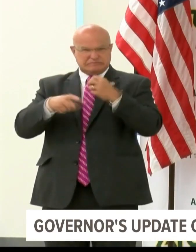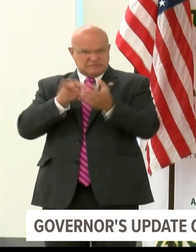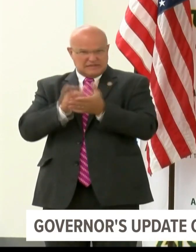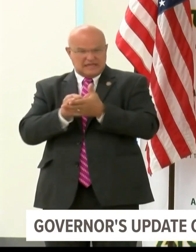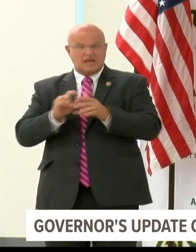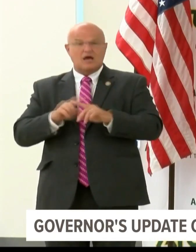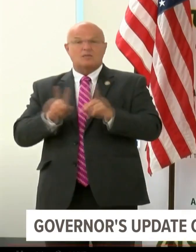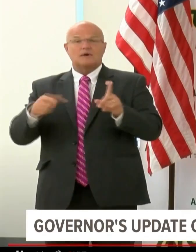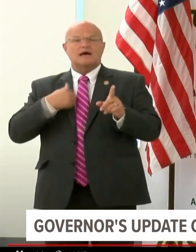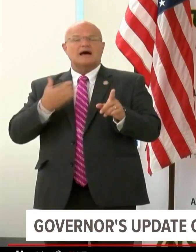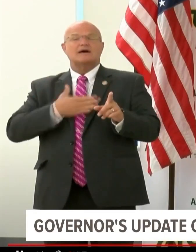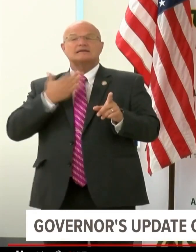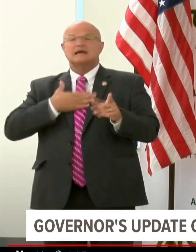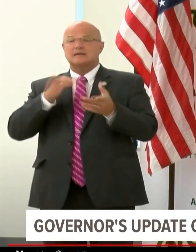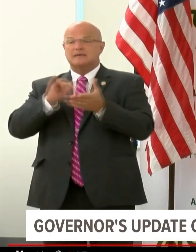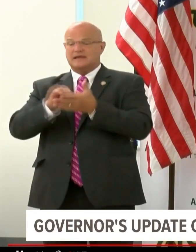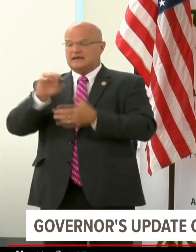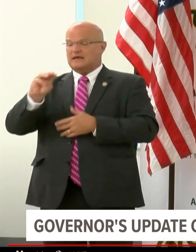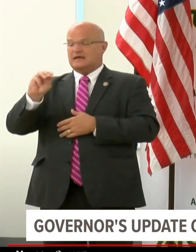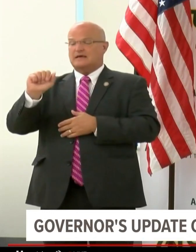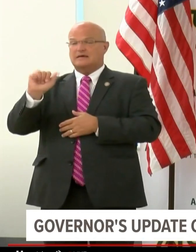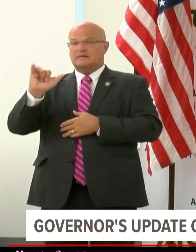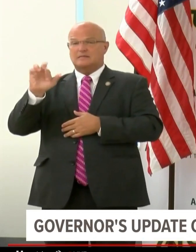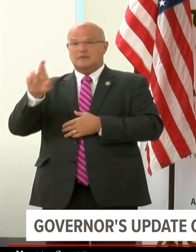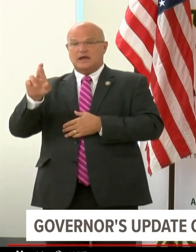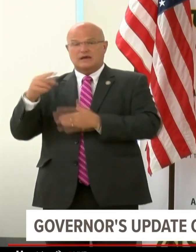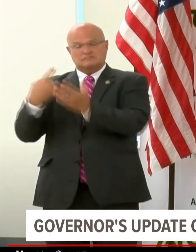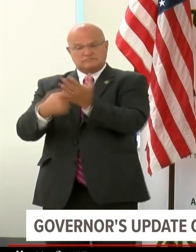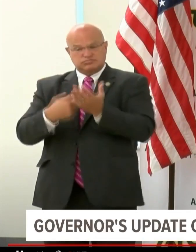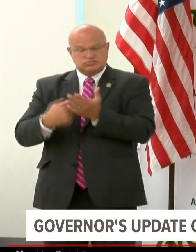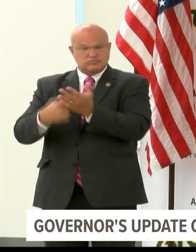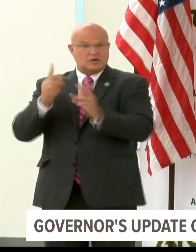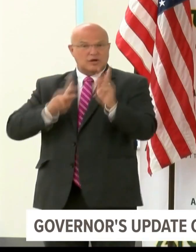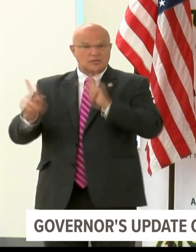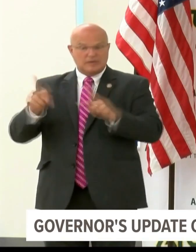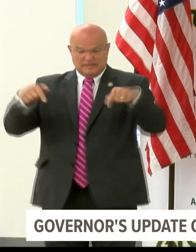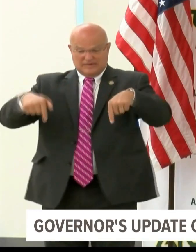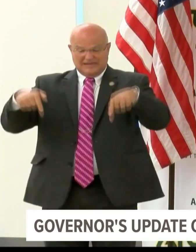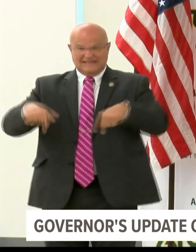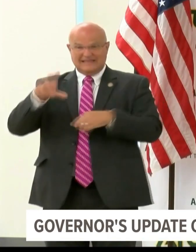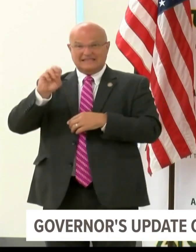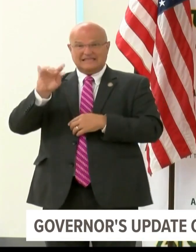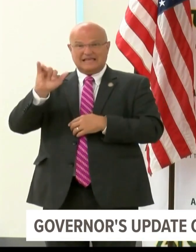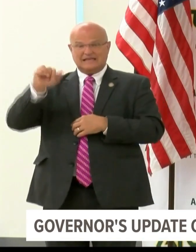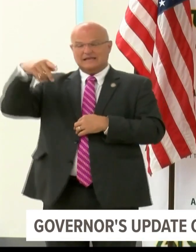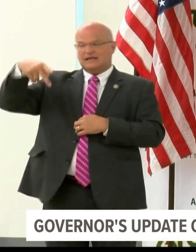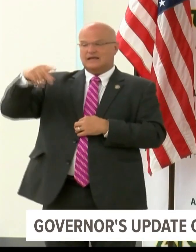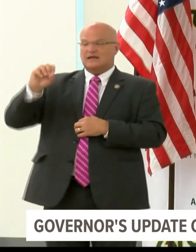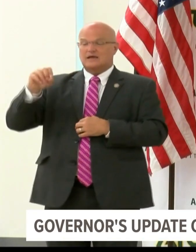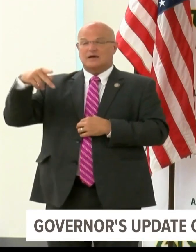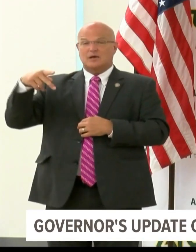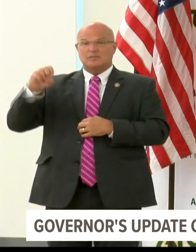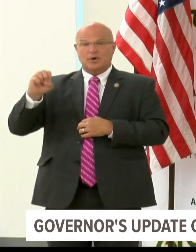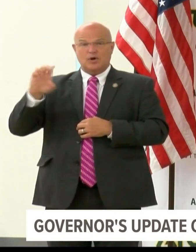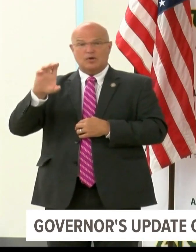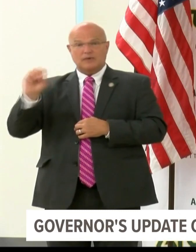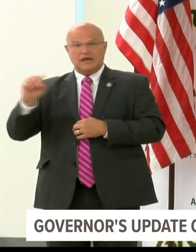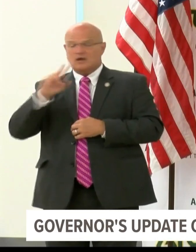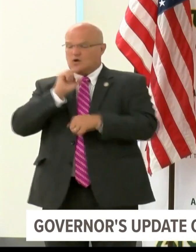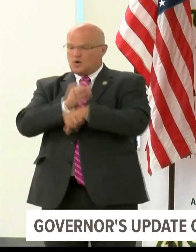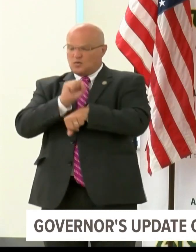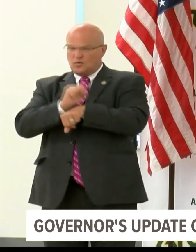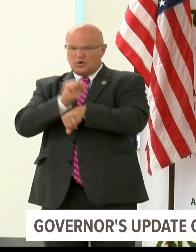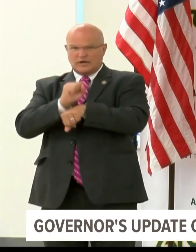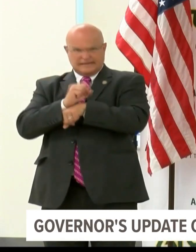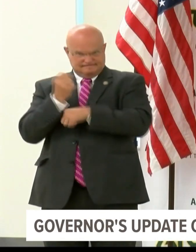but I was glad that the mayor talked about how people in this county, Polk County, are working on